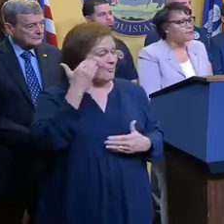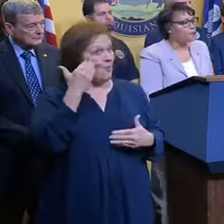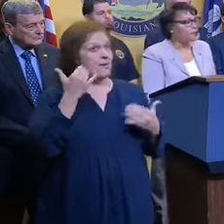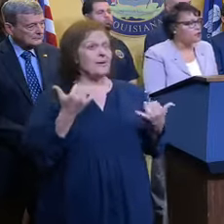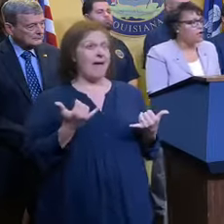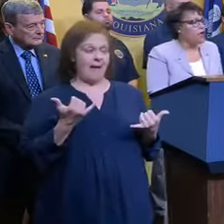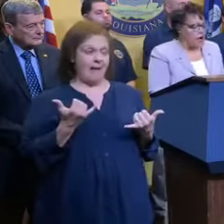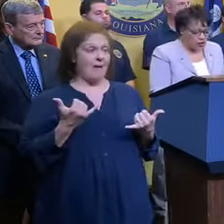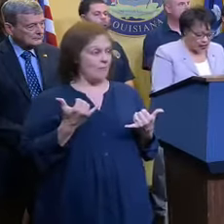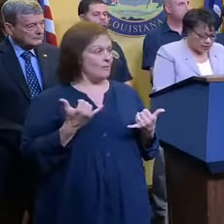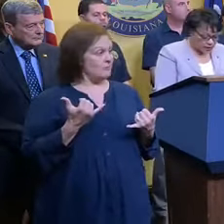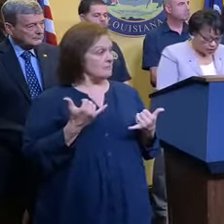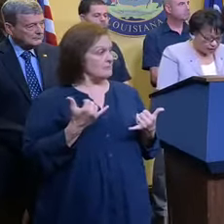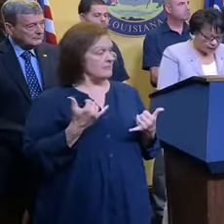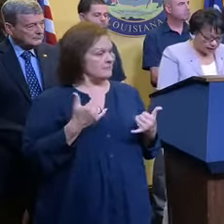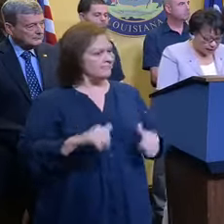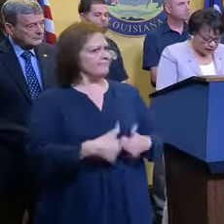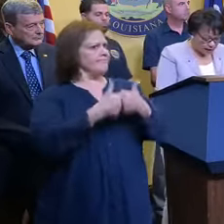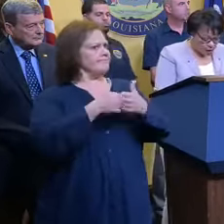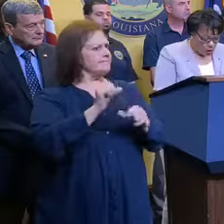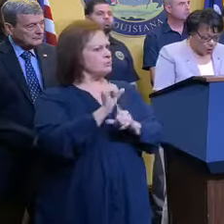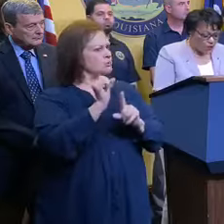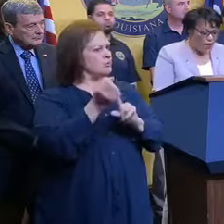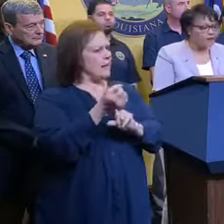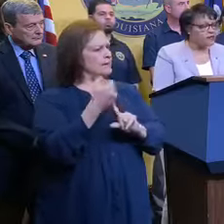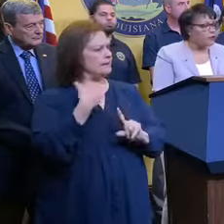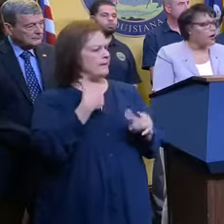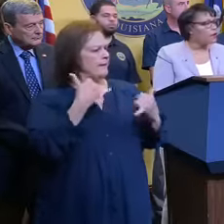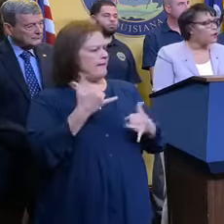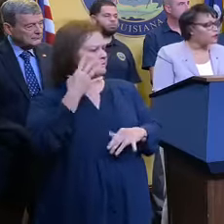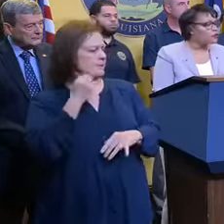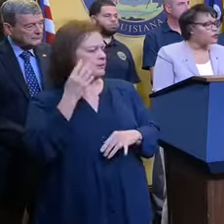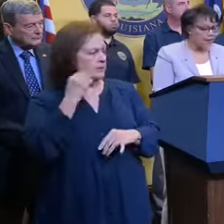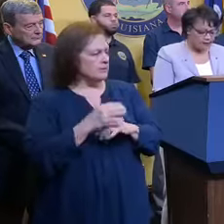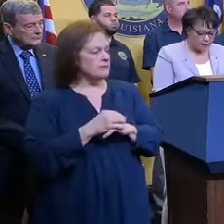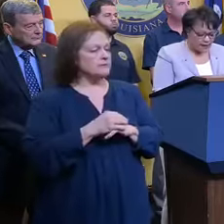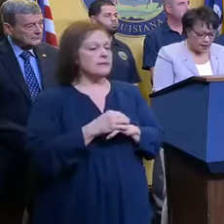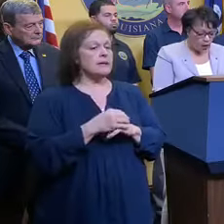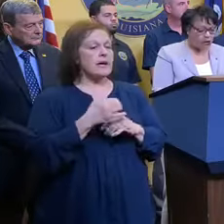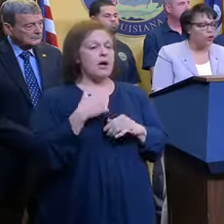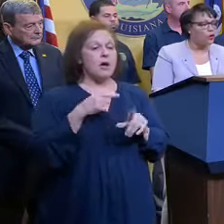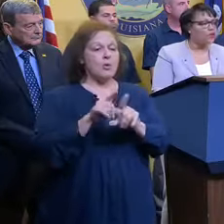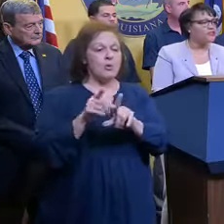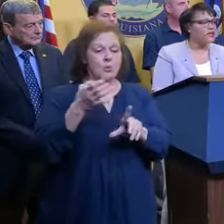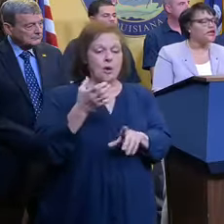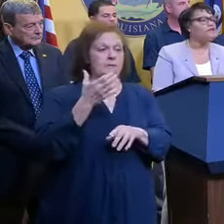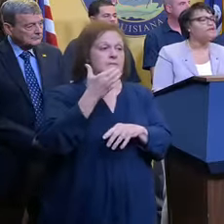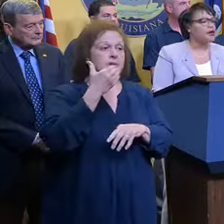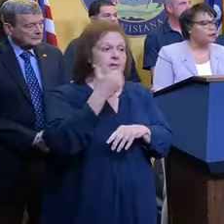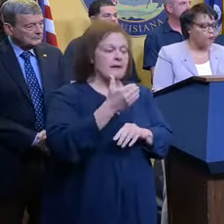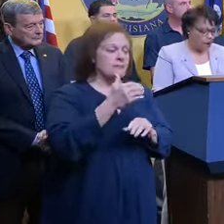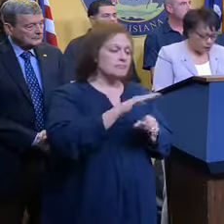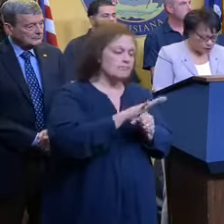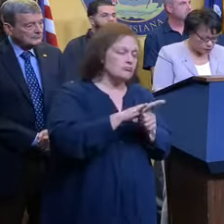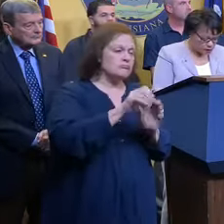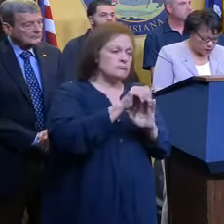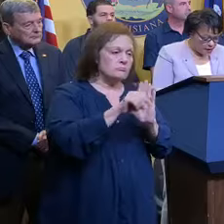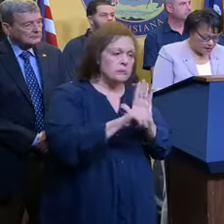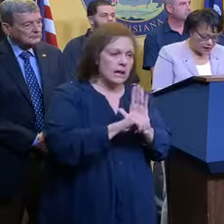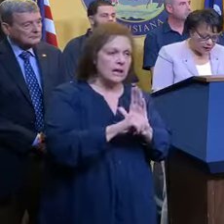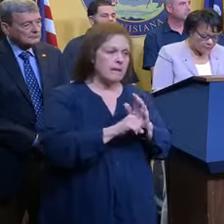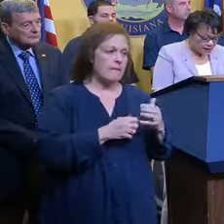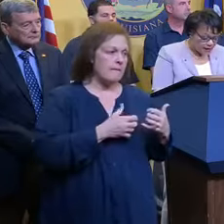is absolutely a challenging time. On that note, I would also like to thank our local, state, and federal